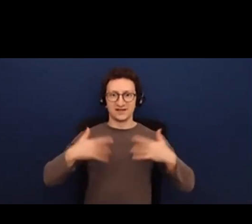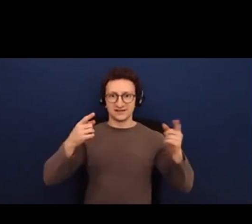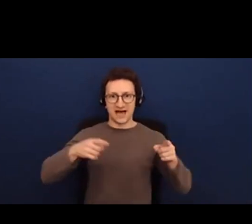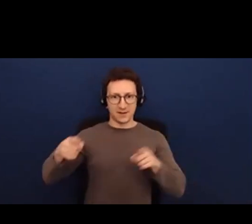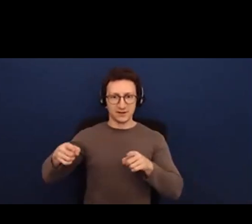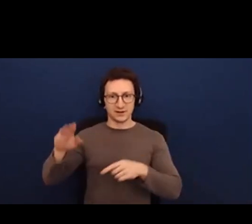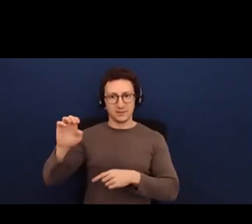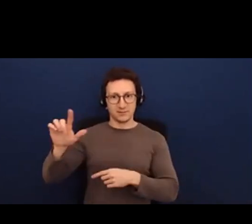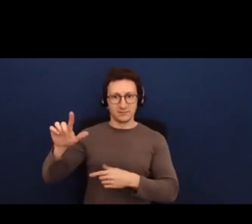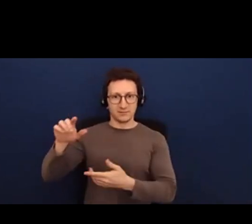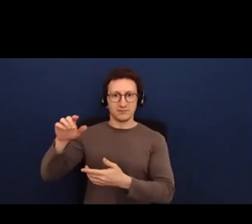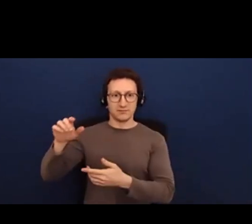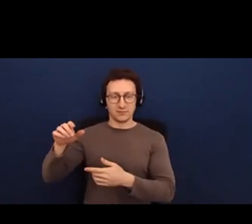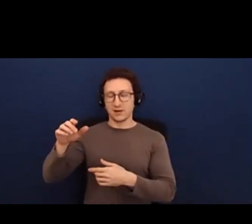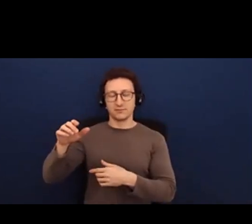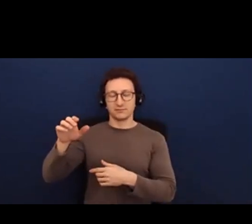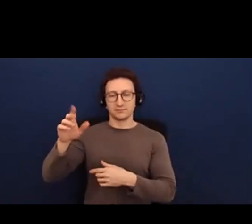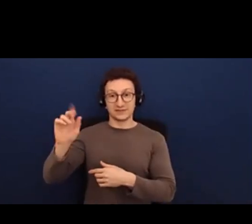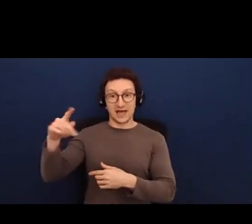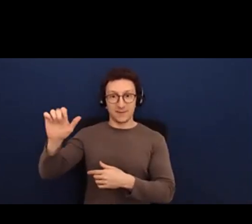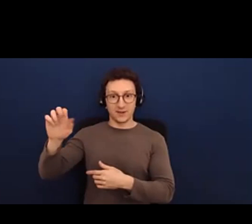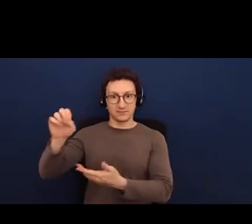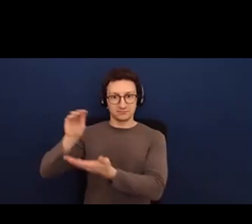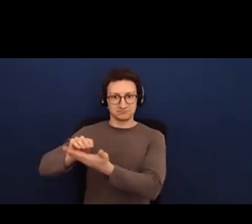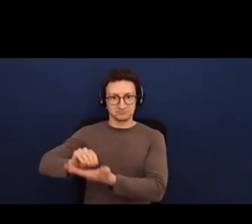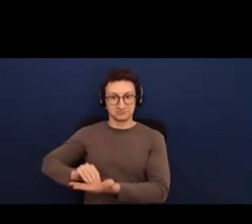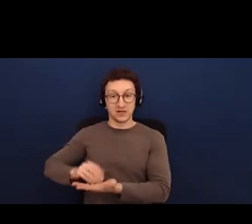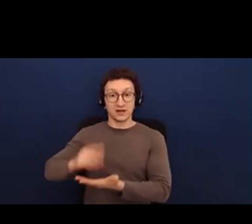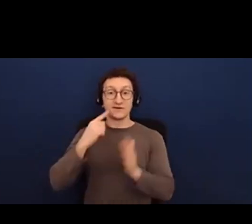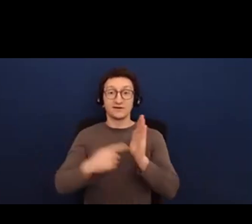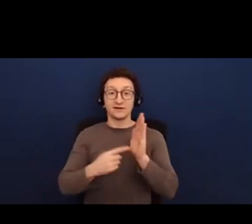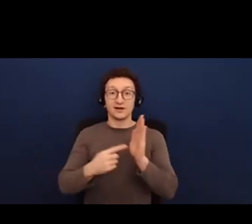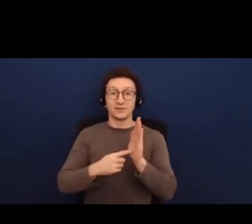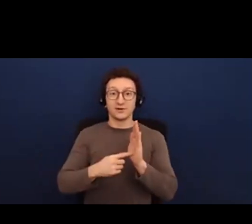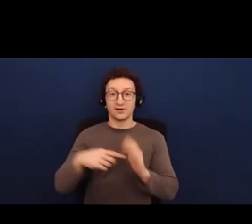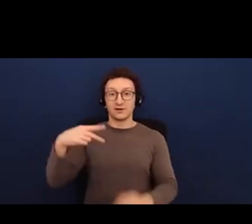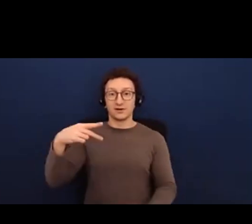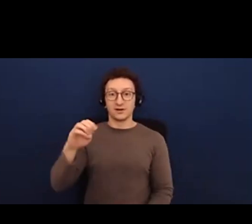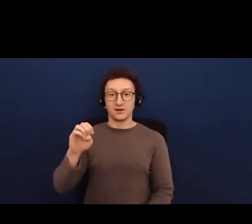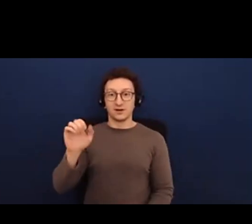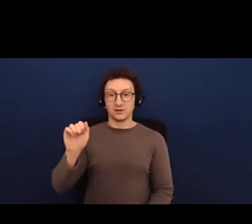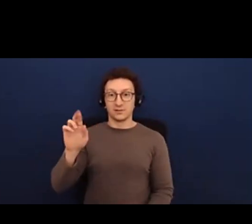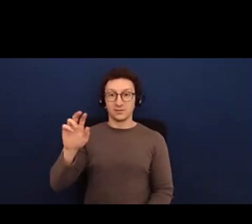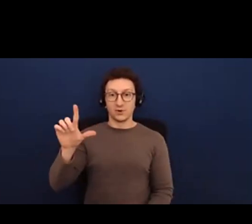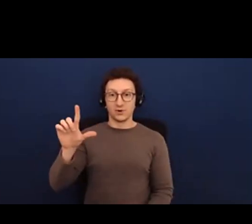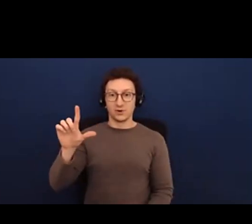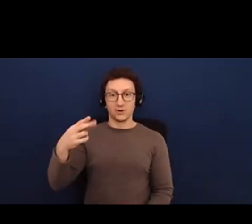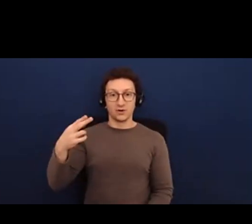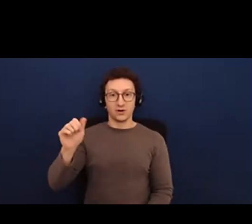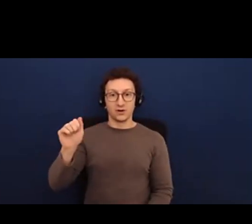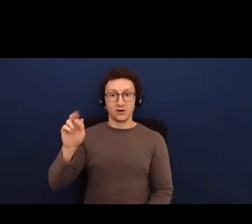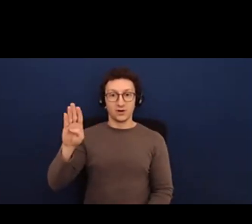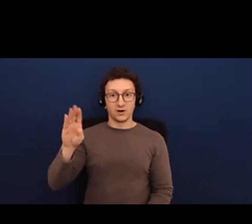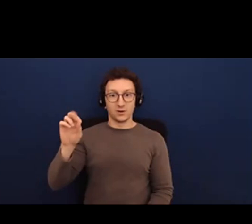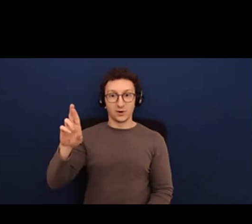is December 7th, the attack on Pearl Harbor. So Kaplan notes it, but I think it's very well